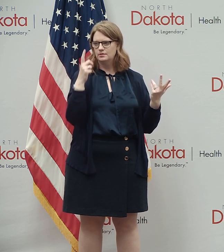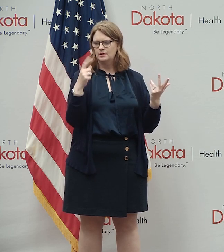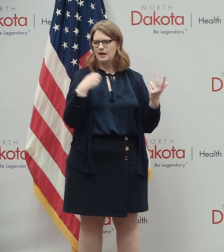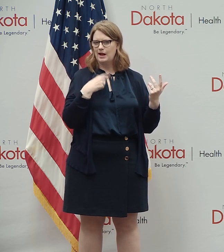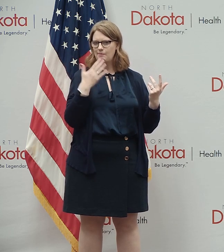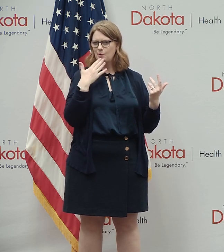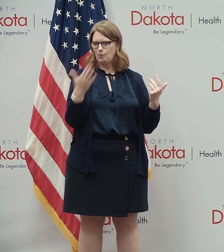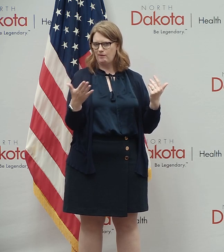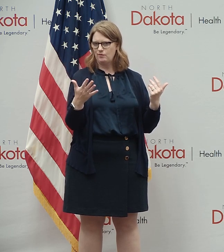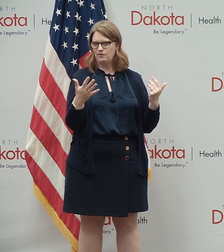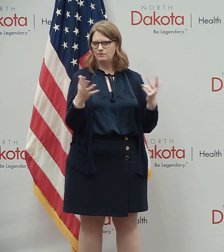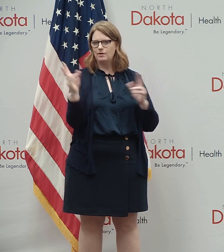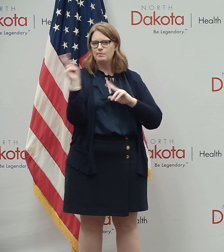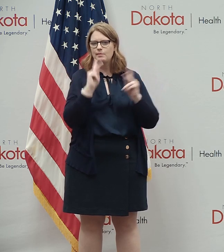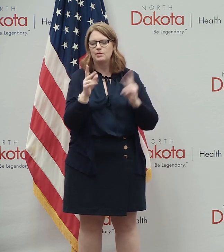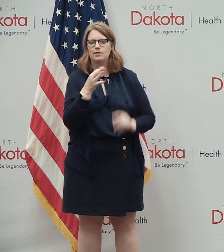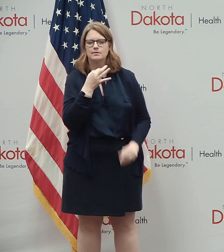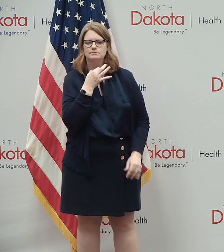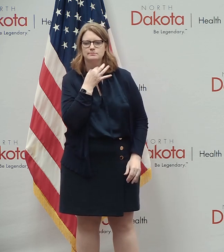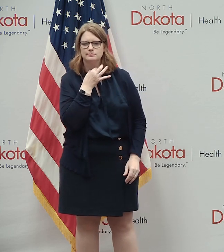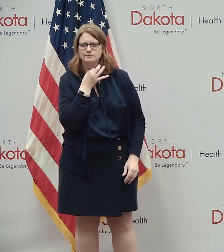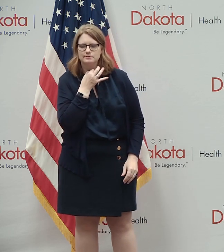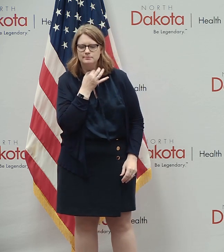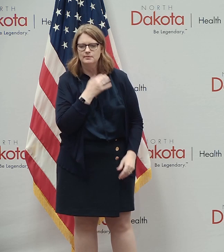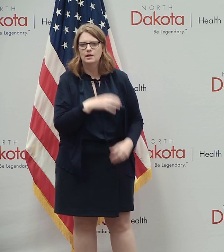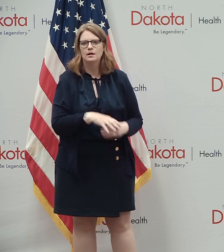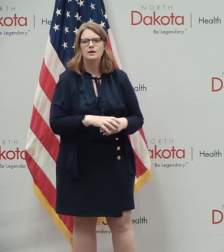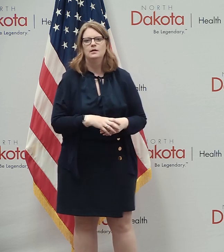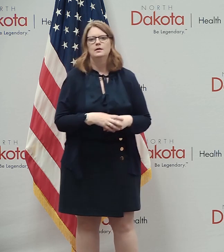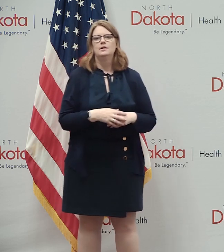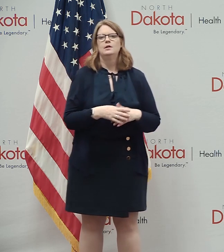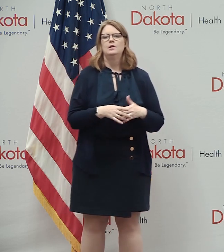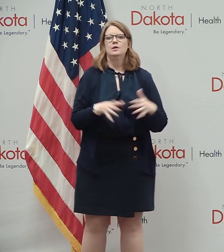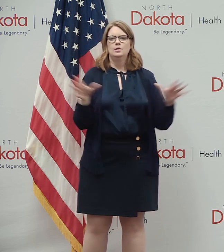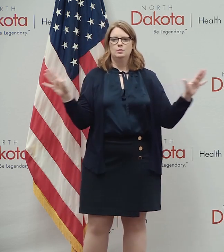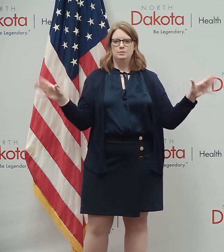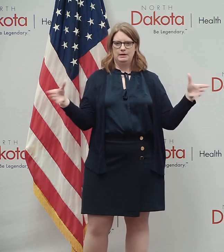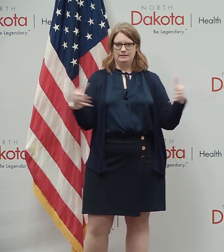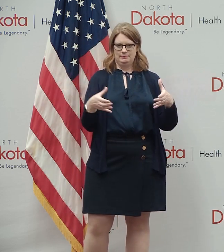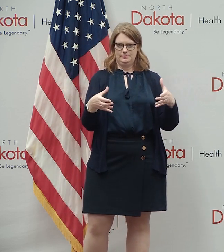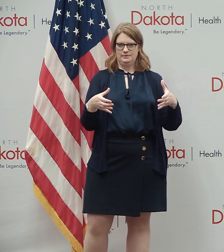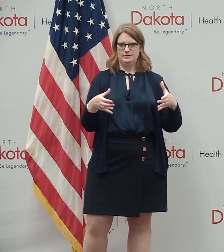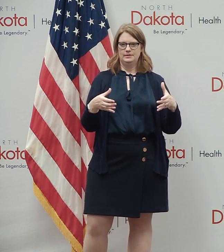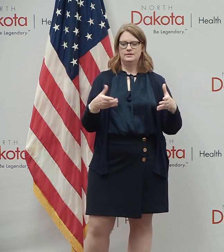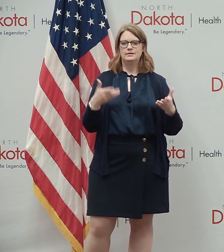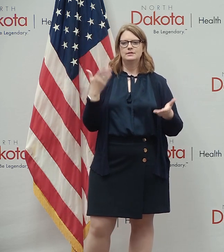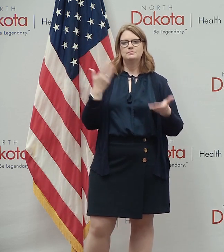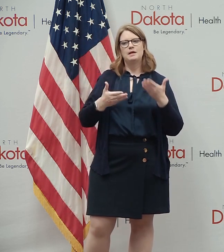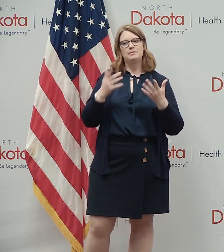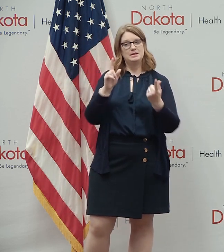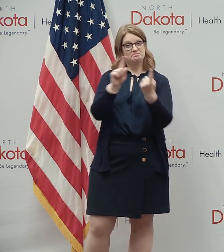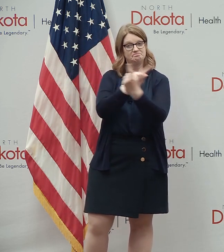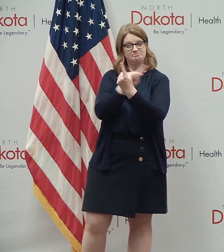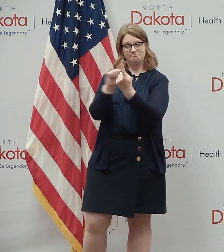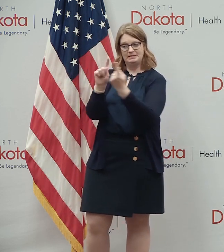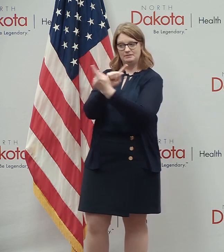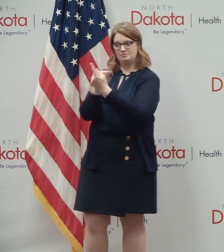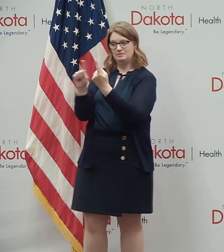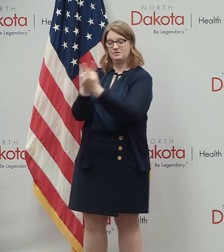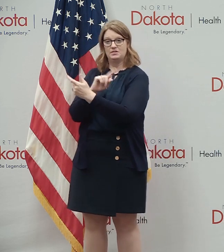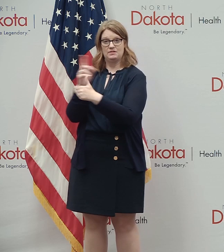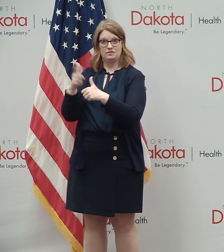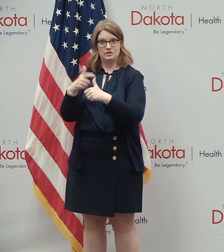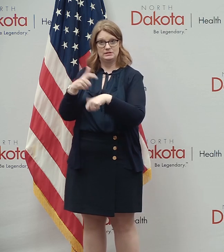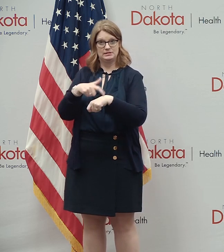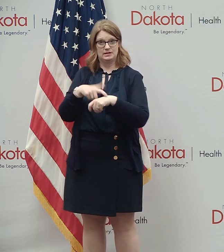for curious people because when we come together, we might be meeting people for the first time. When I stood on